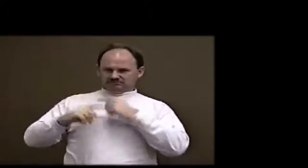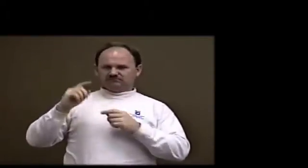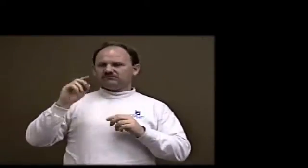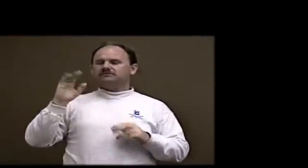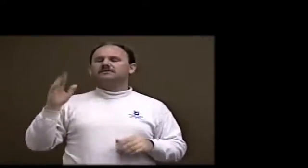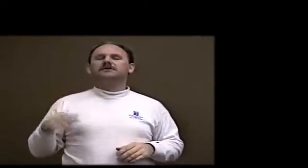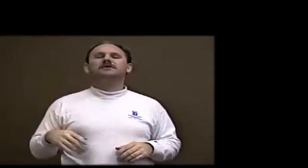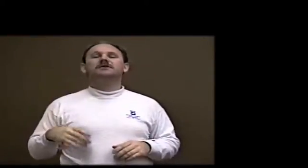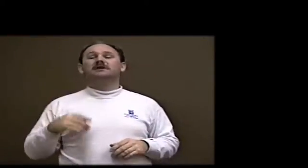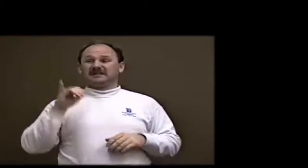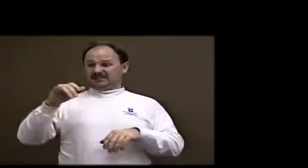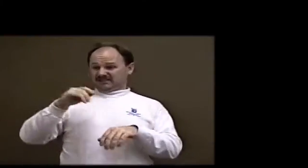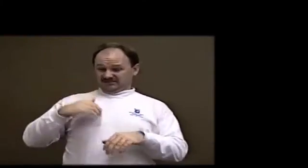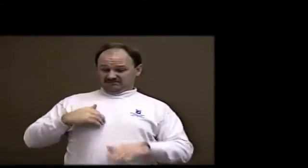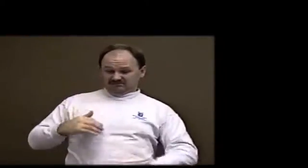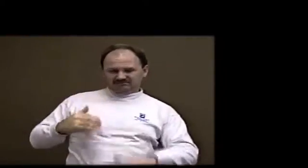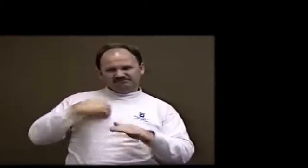up.